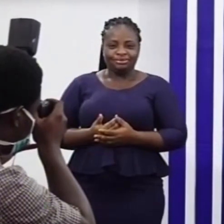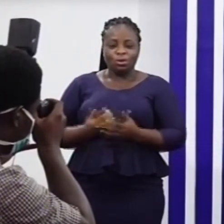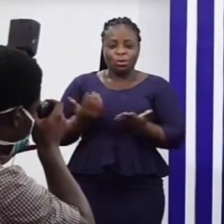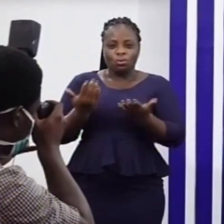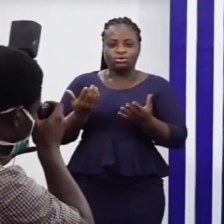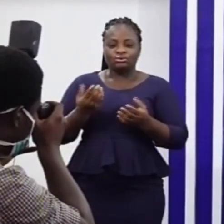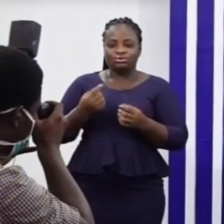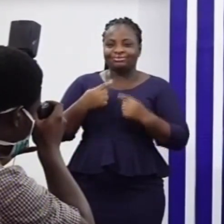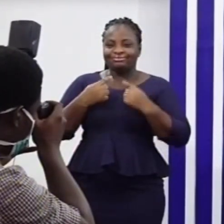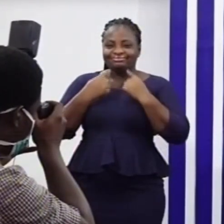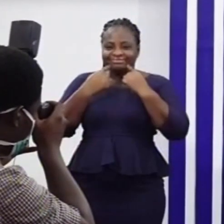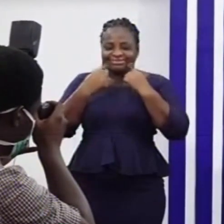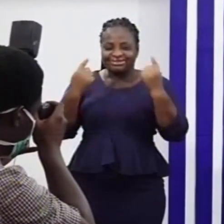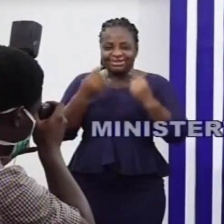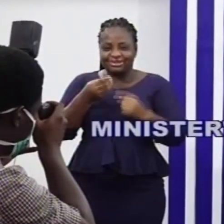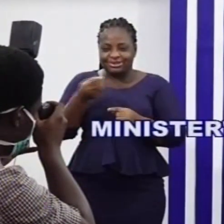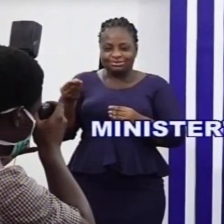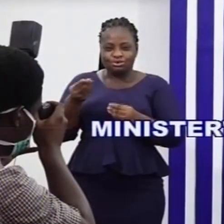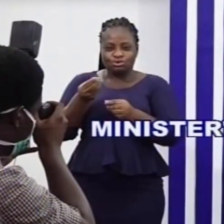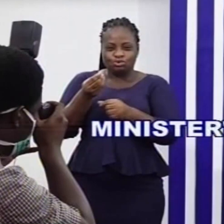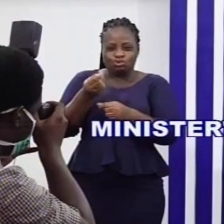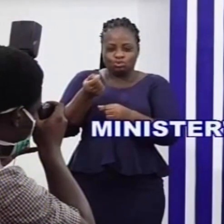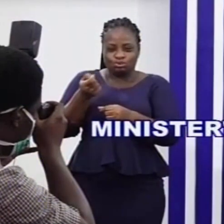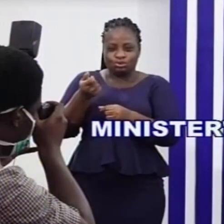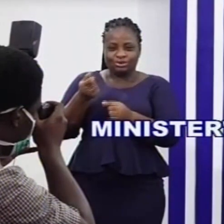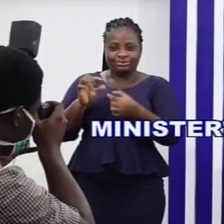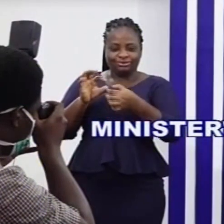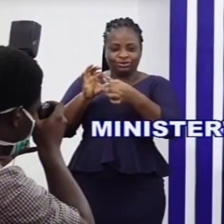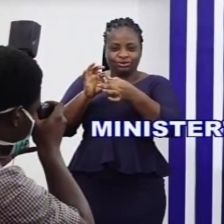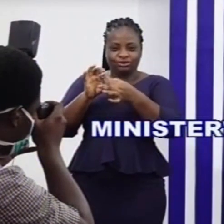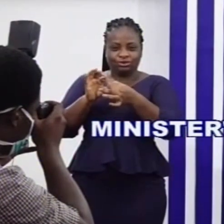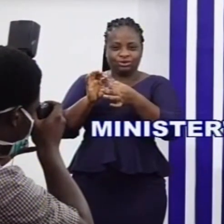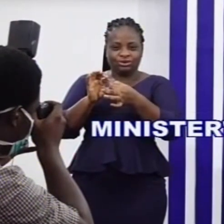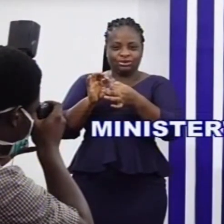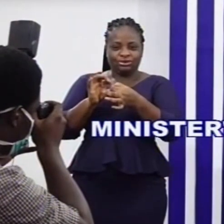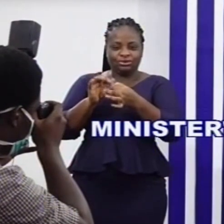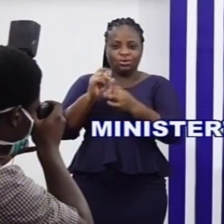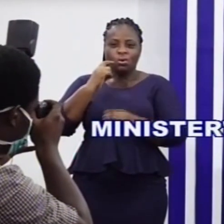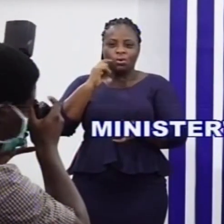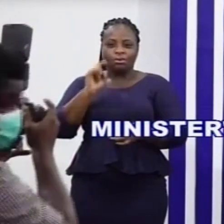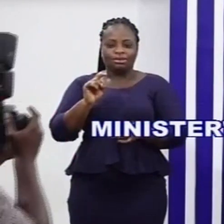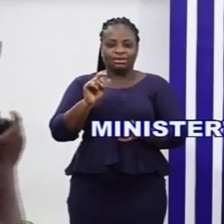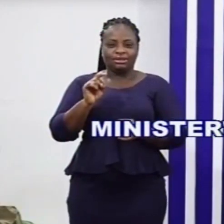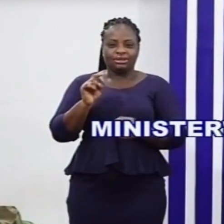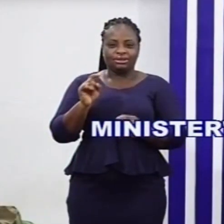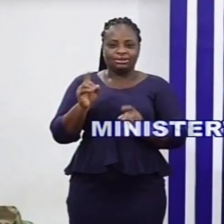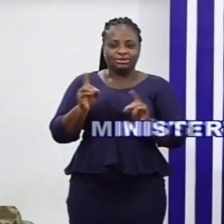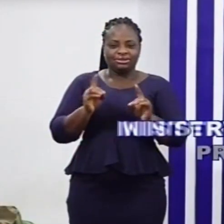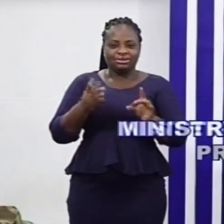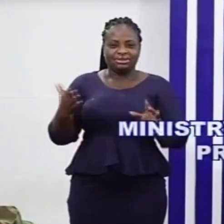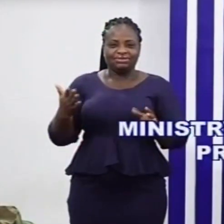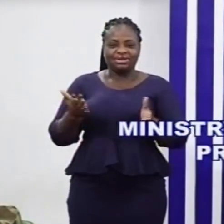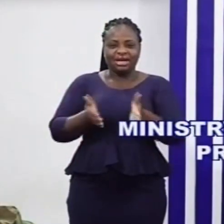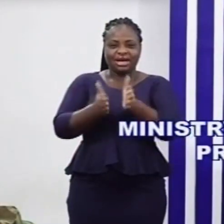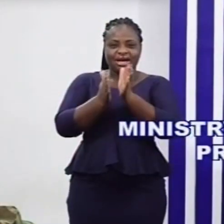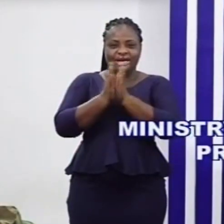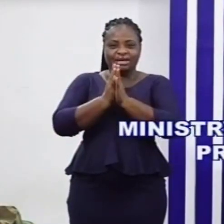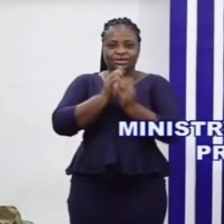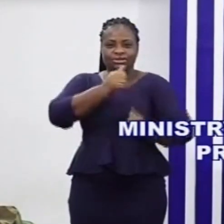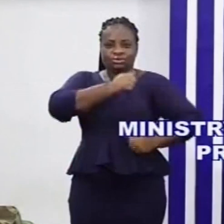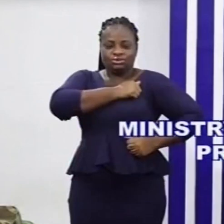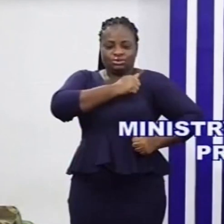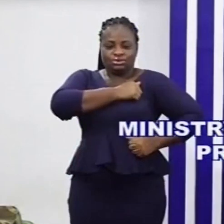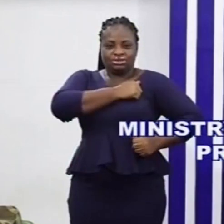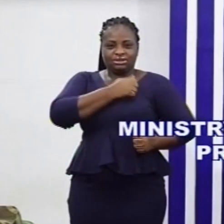quick update. The Joint Operations Command that is handling it has asked Brigadier General